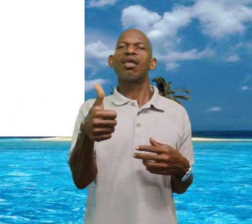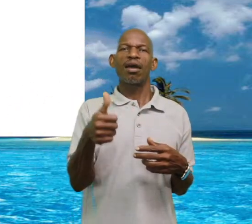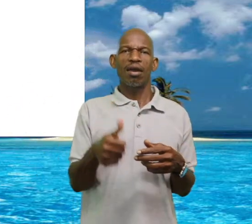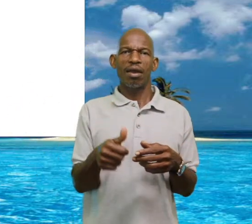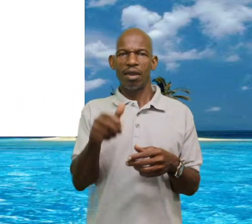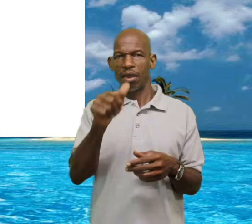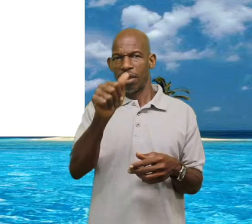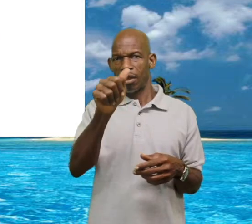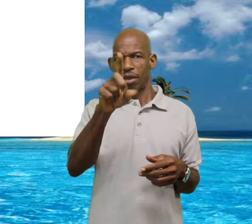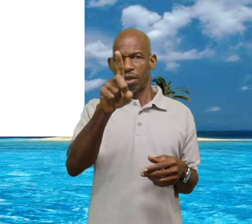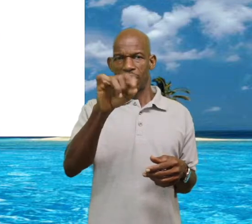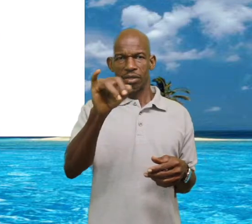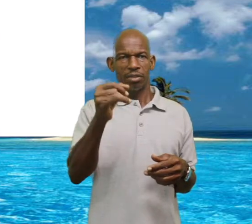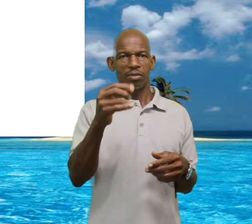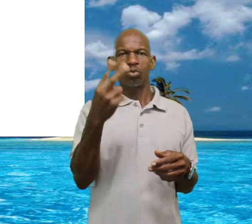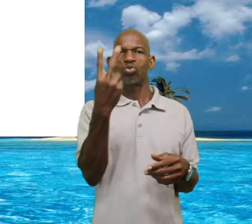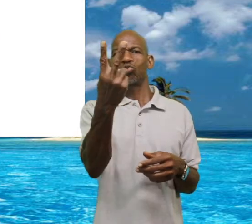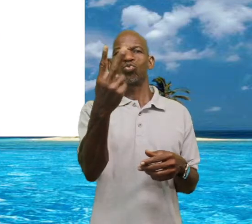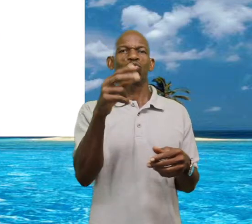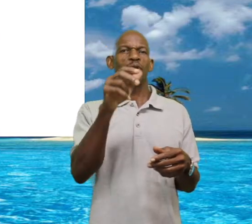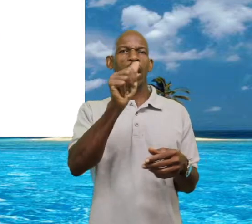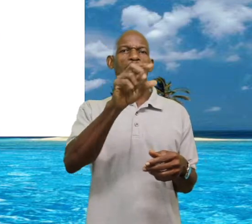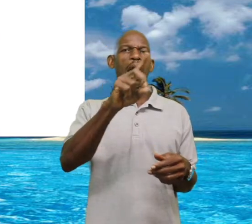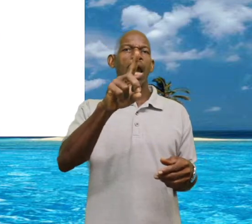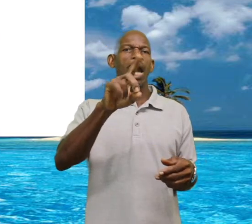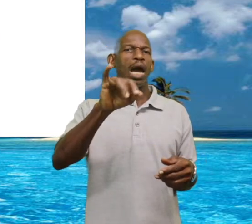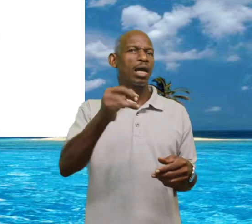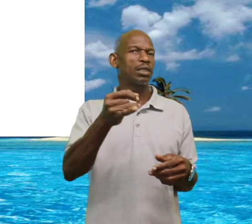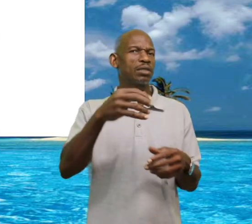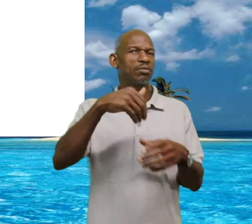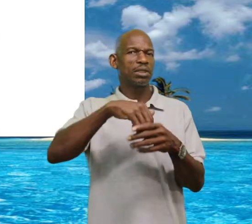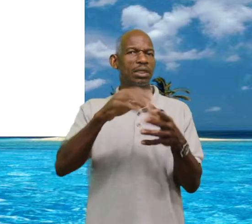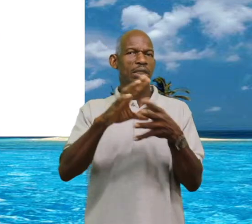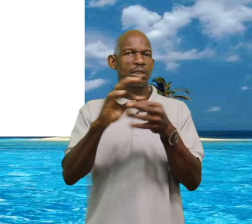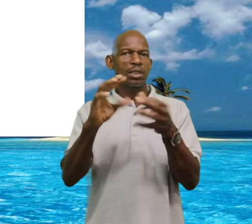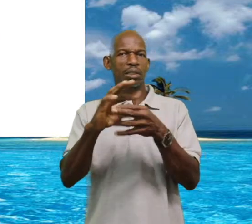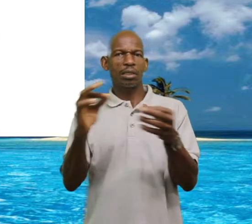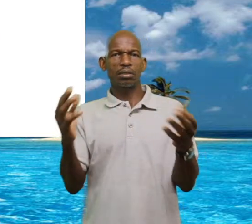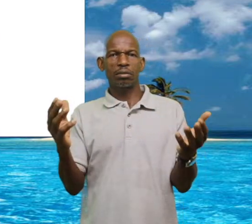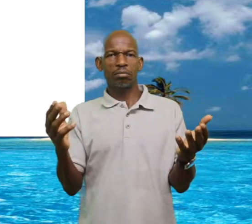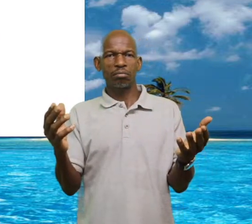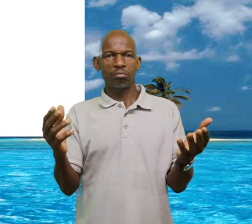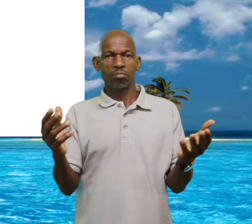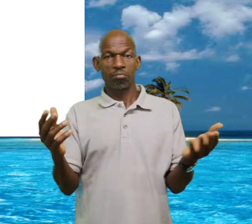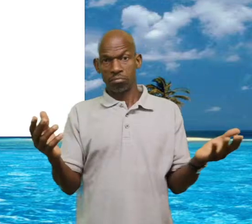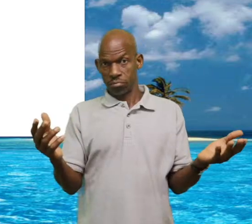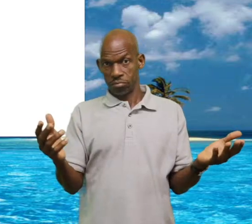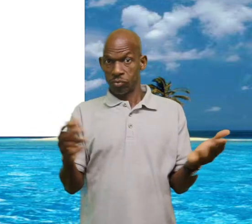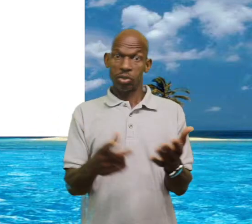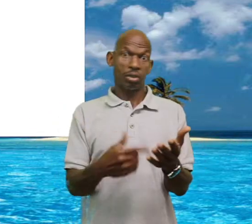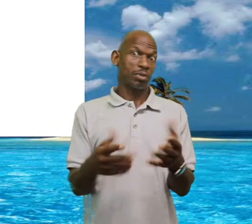Okay? All right, so I can put two adjectives in my sentence, and this here is the verb.